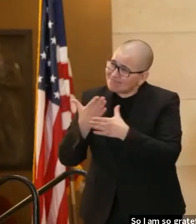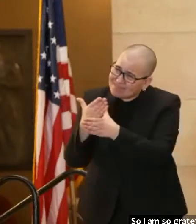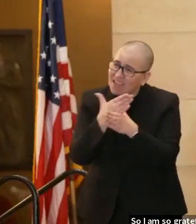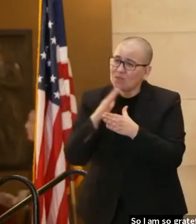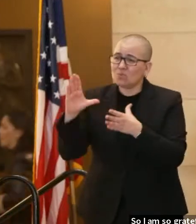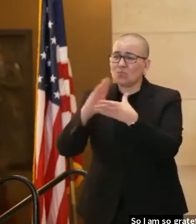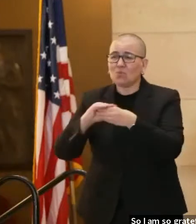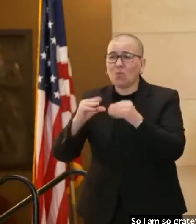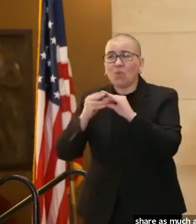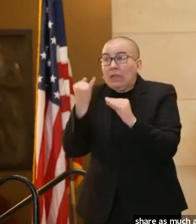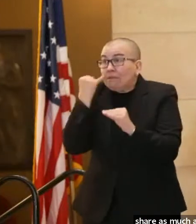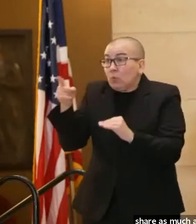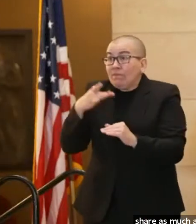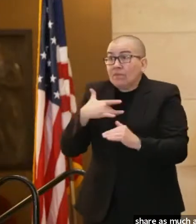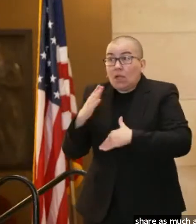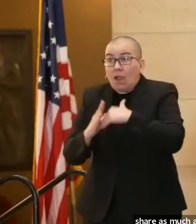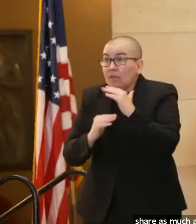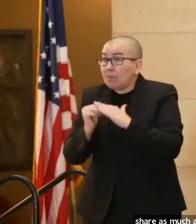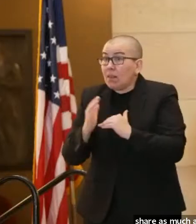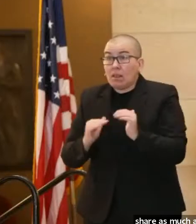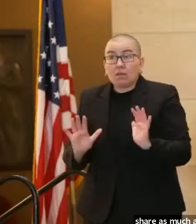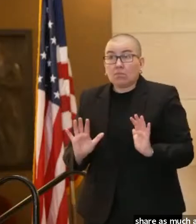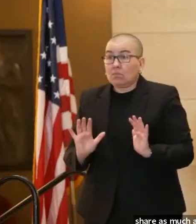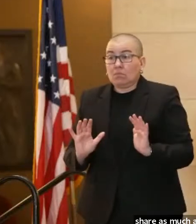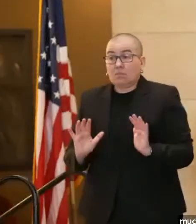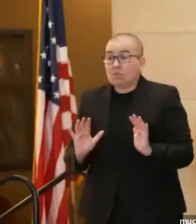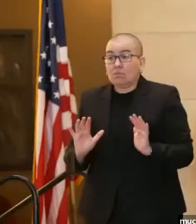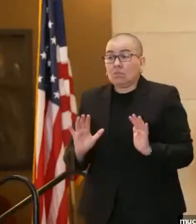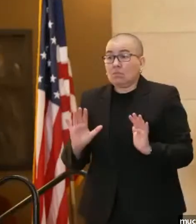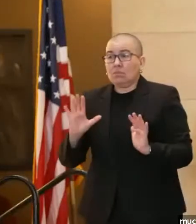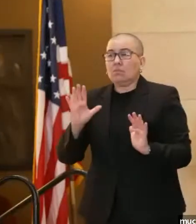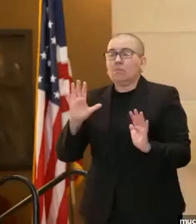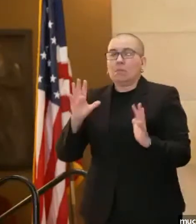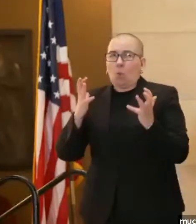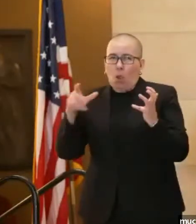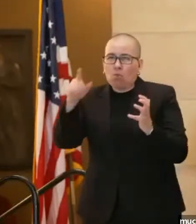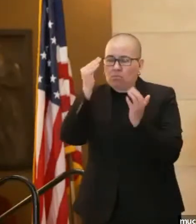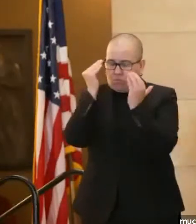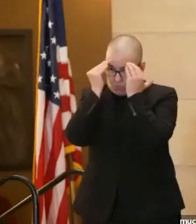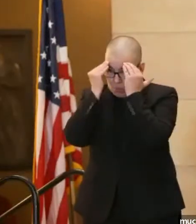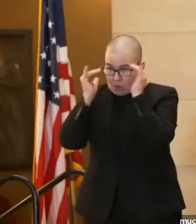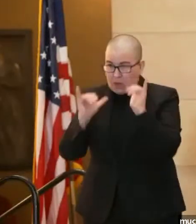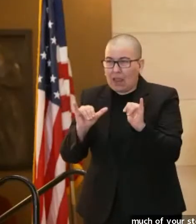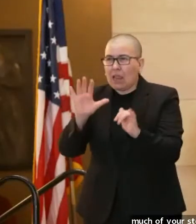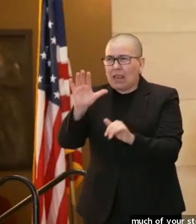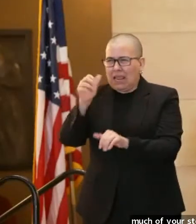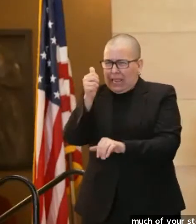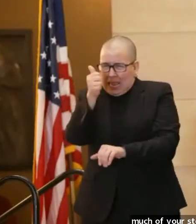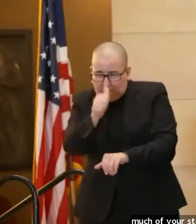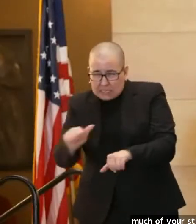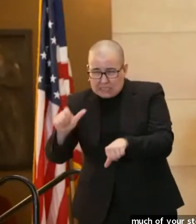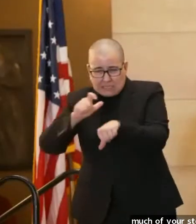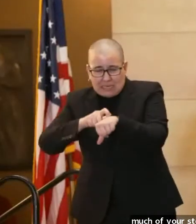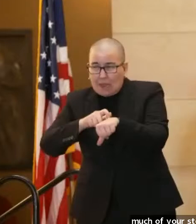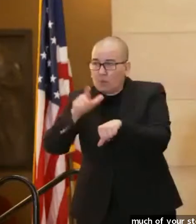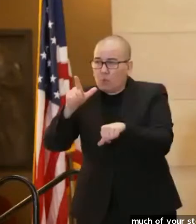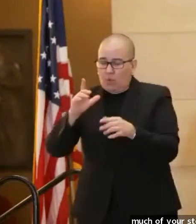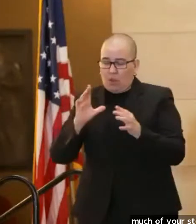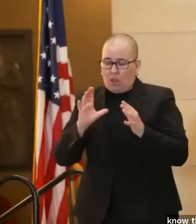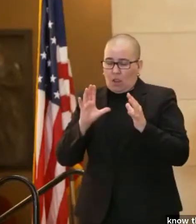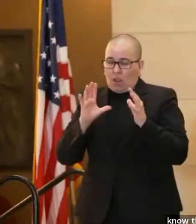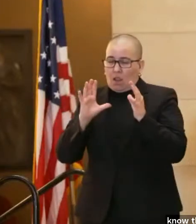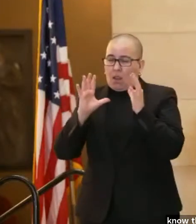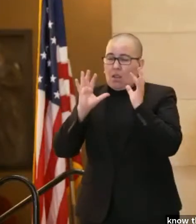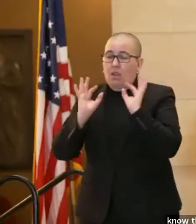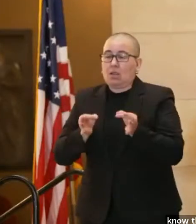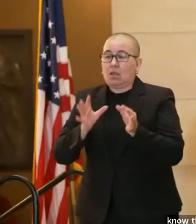as much of your story as you feel comfortable, but please know that every time you share your story, it lets a